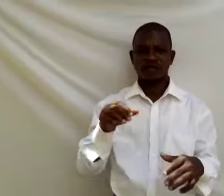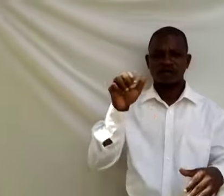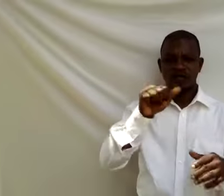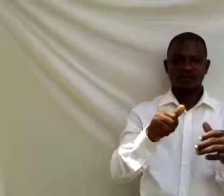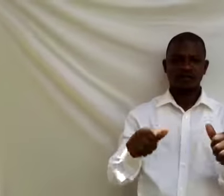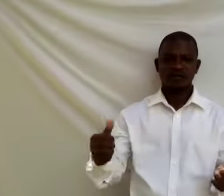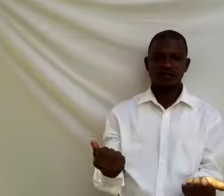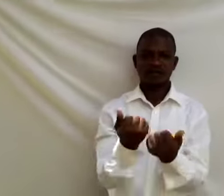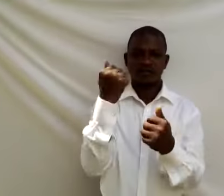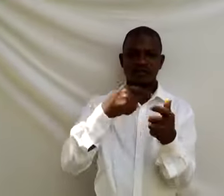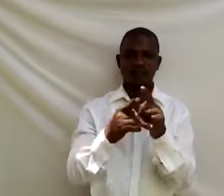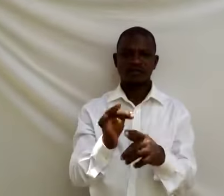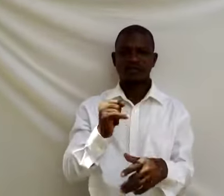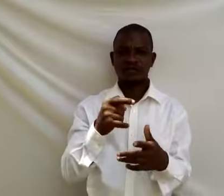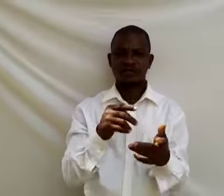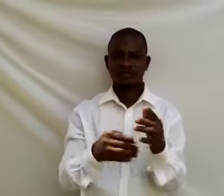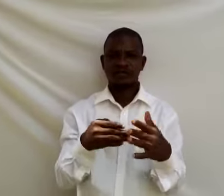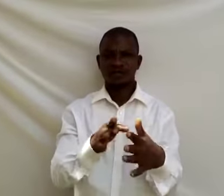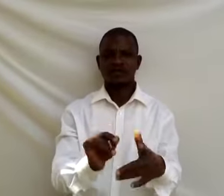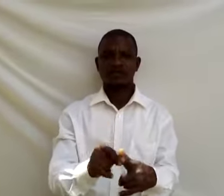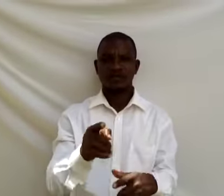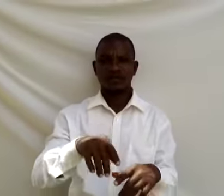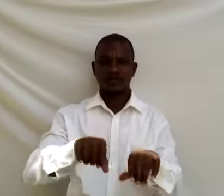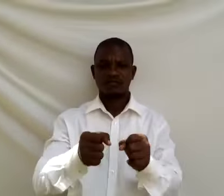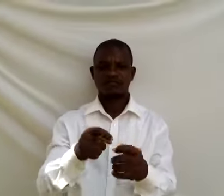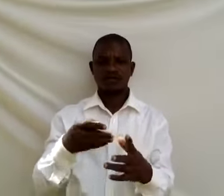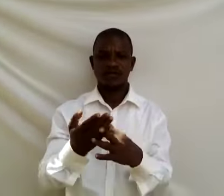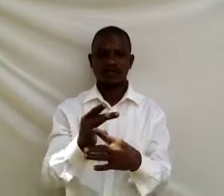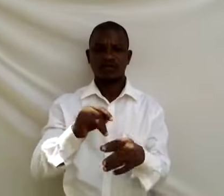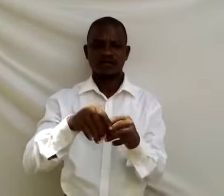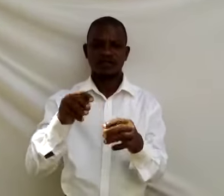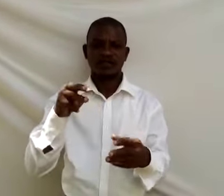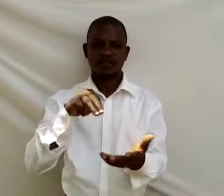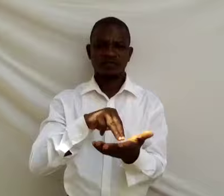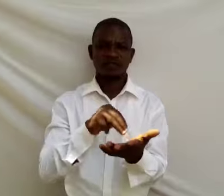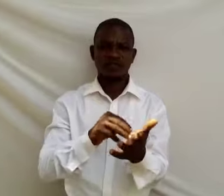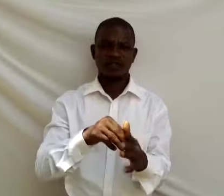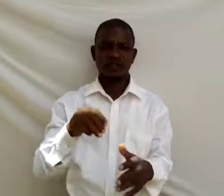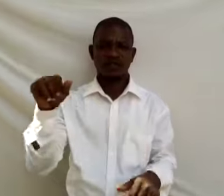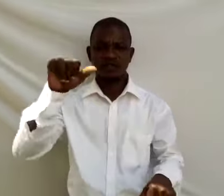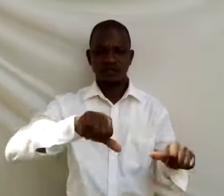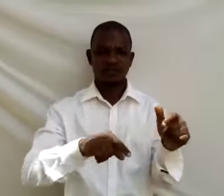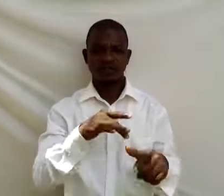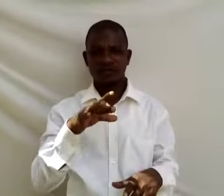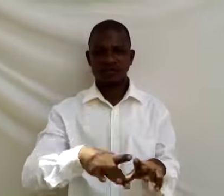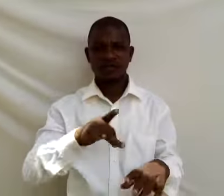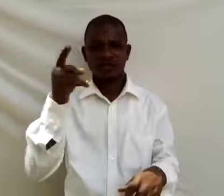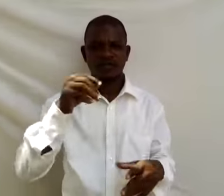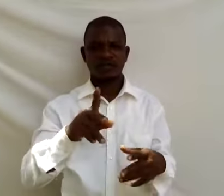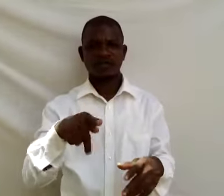ever, which led to a breakthrough in medical science. He discovered penicillin in the